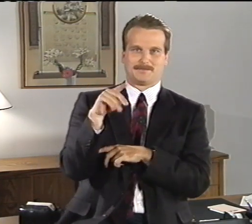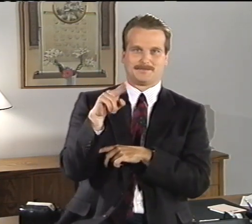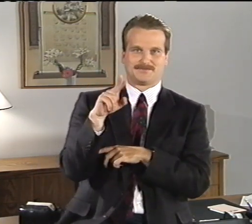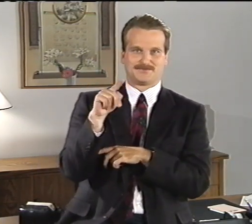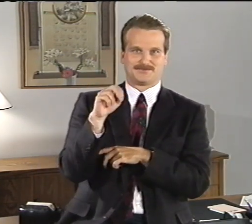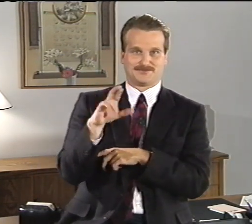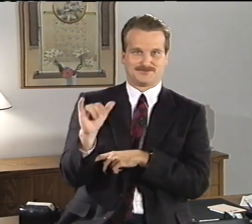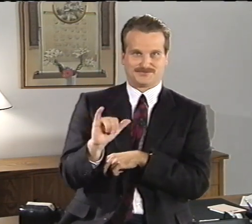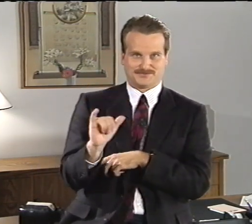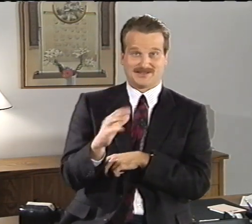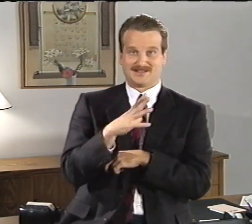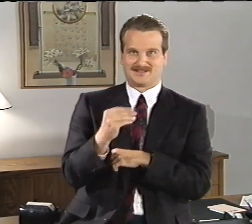teacher.